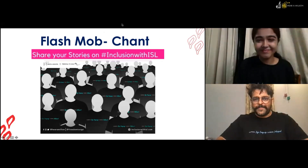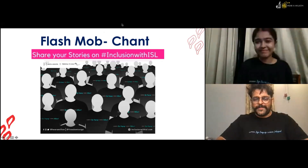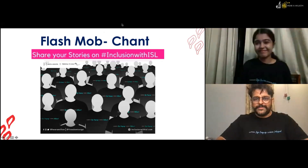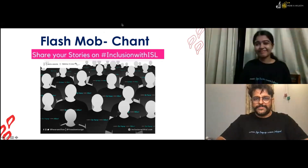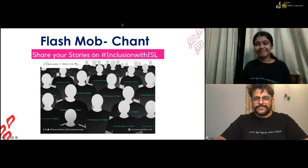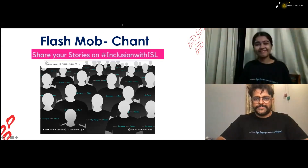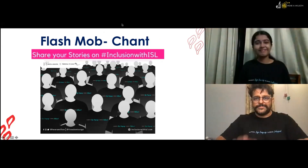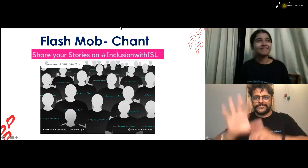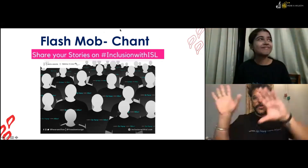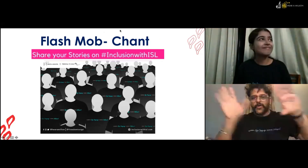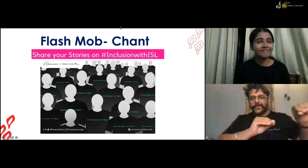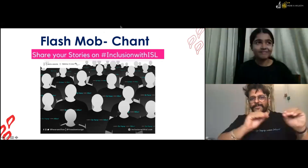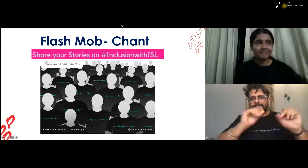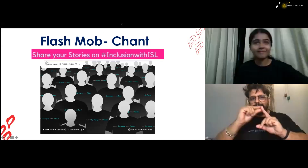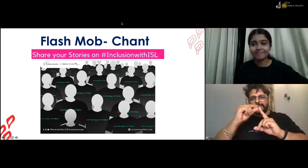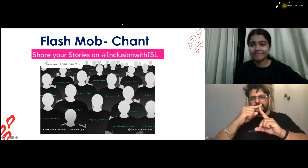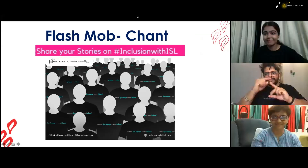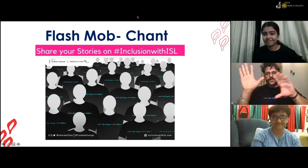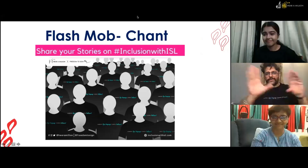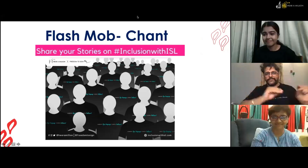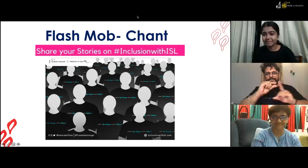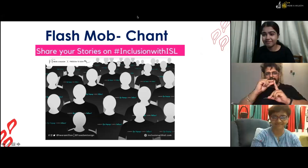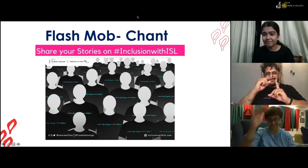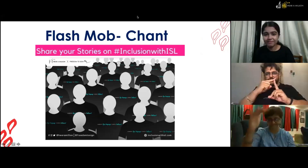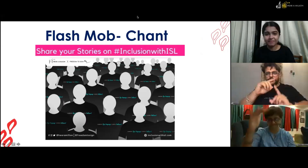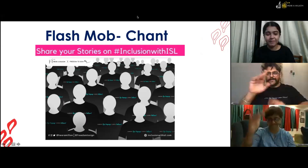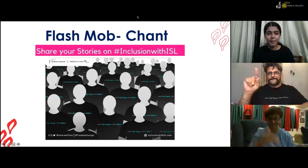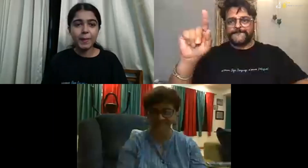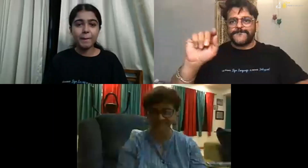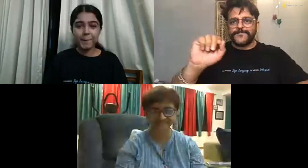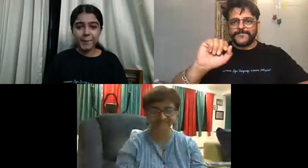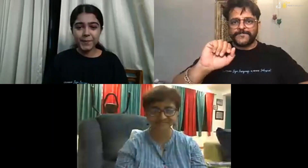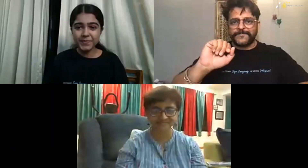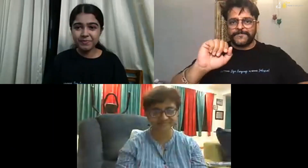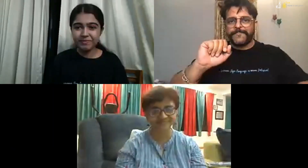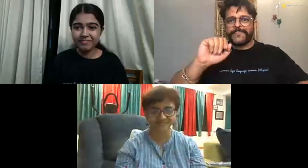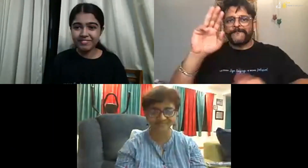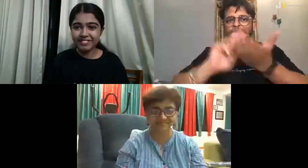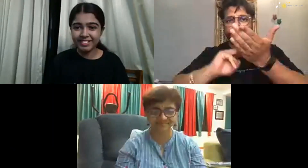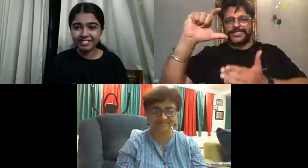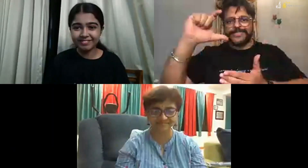leader. Yeah. Can we turn off the PPT, please?